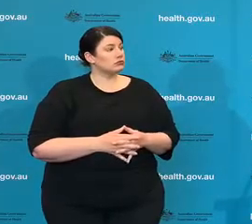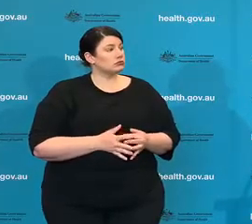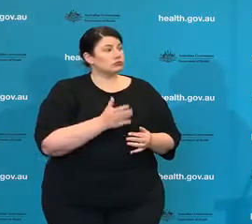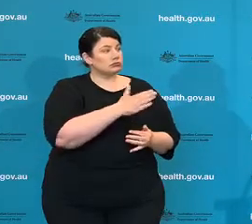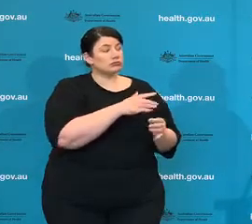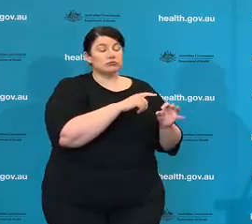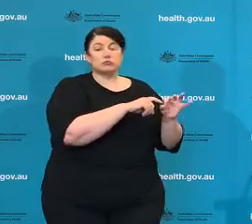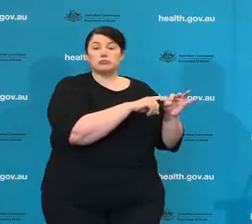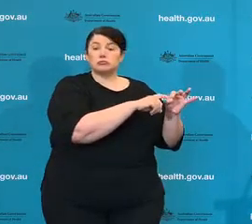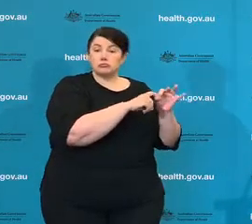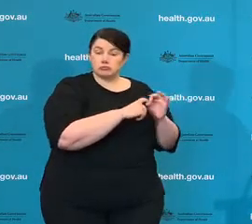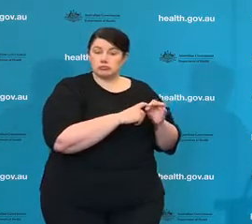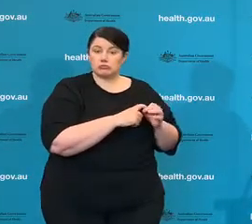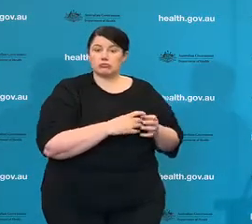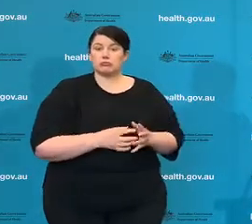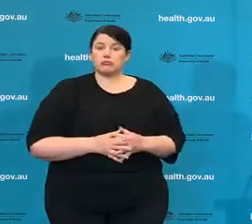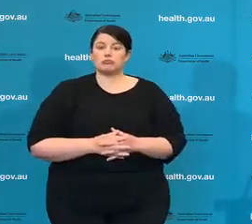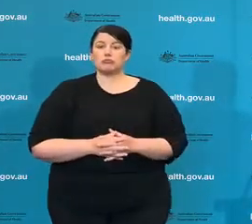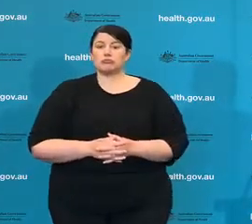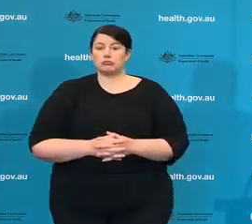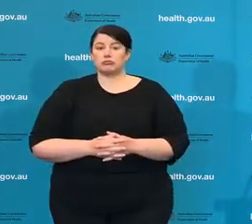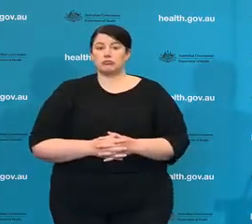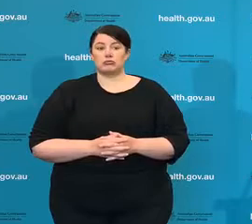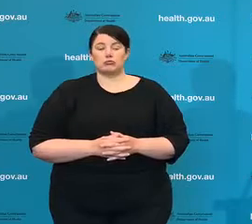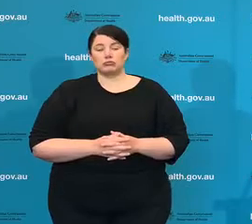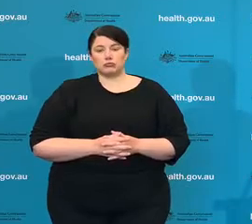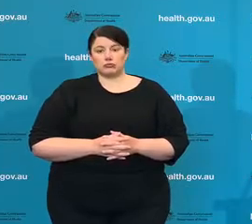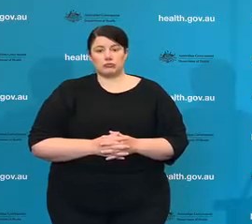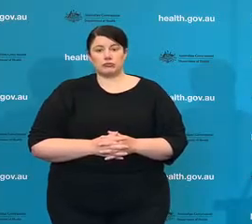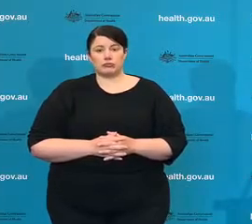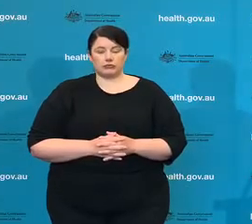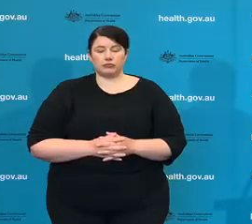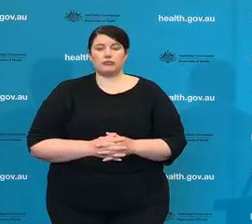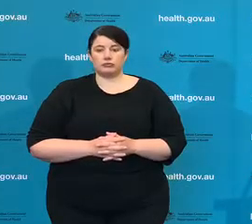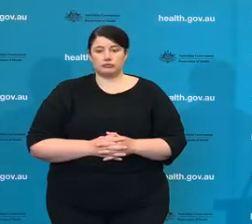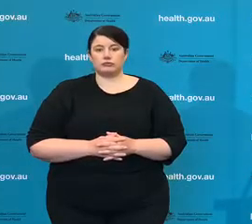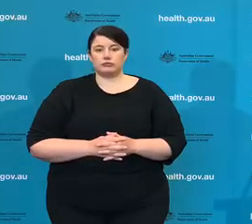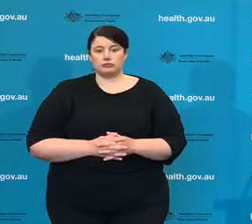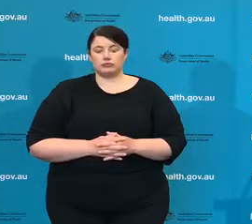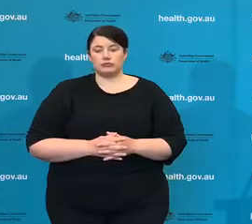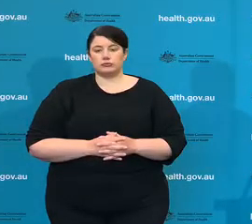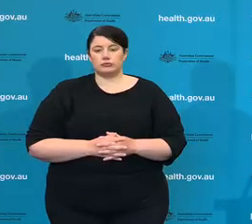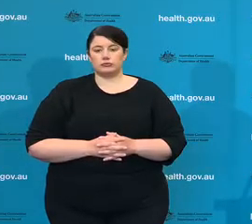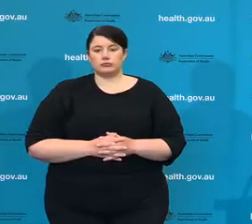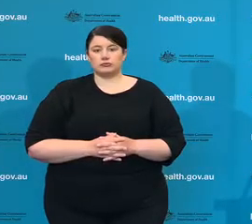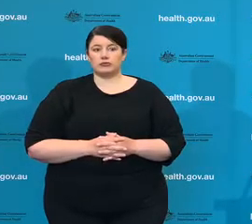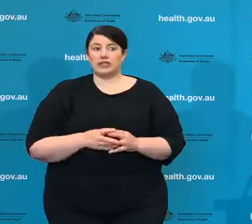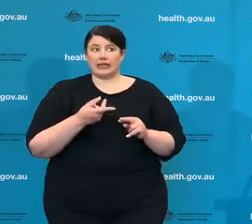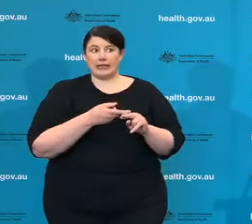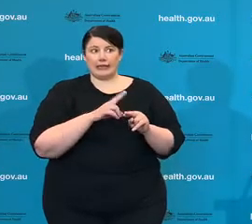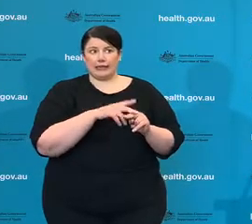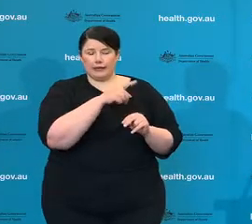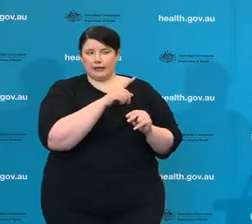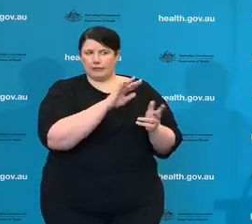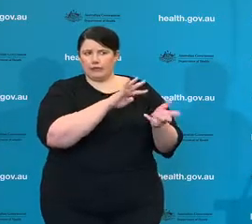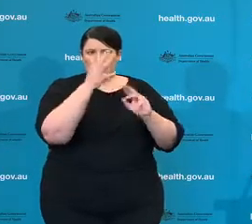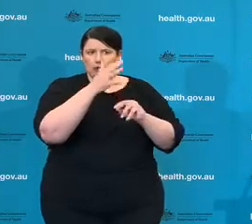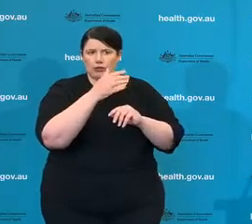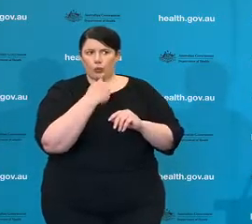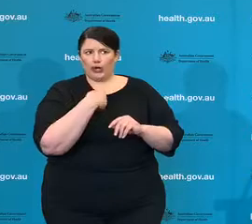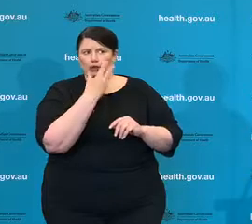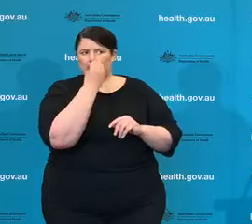vaccine trial, at which we might walk away and decide that it's not worth pursuing any further? And if it did come to that with AstraZeneca,